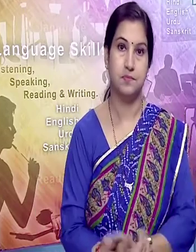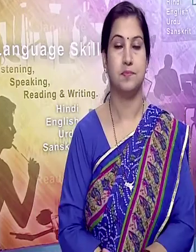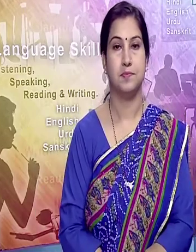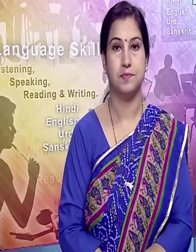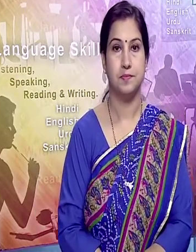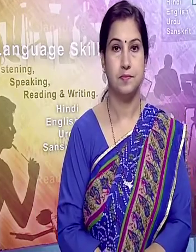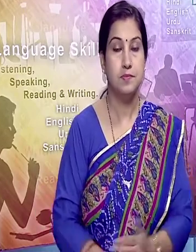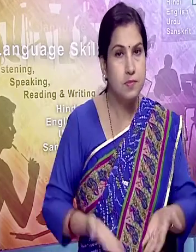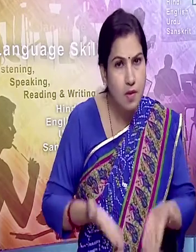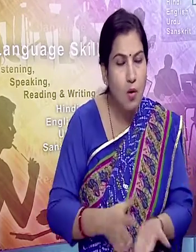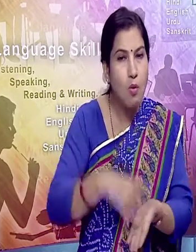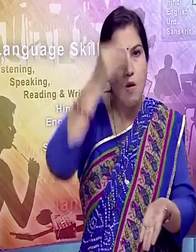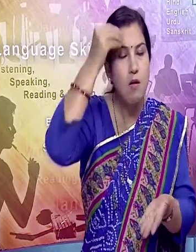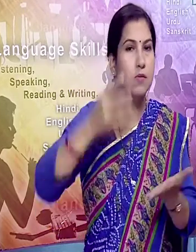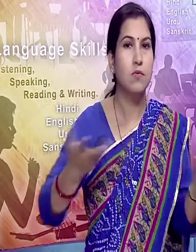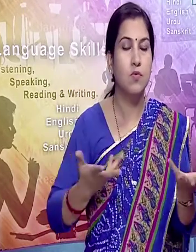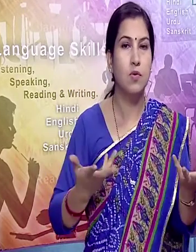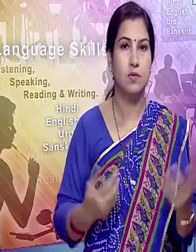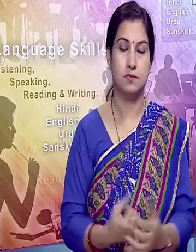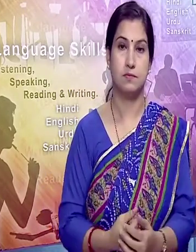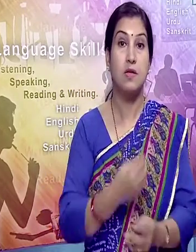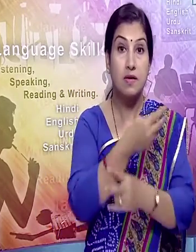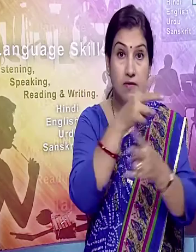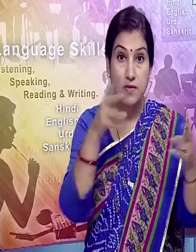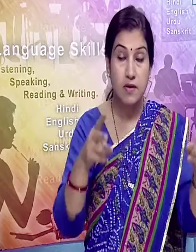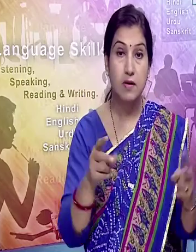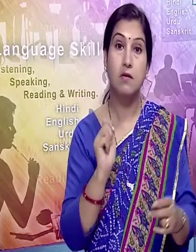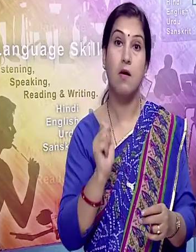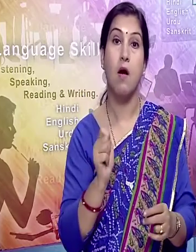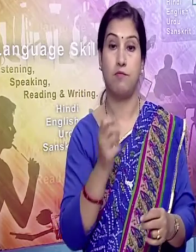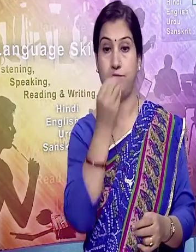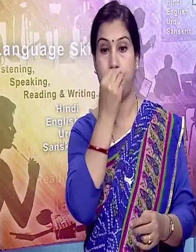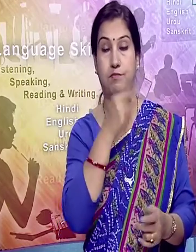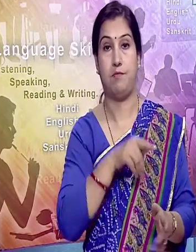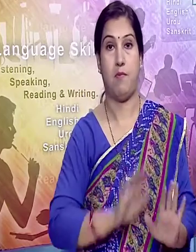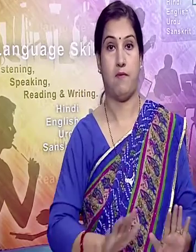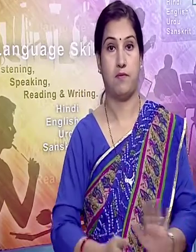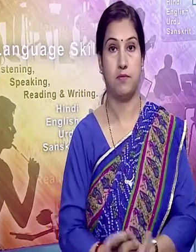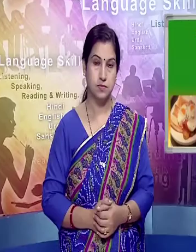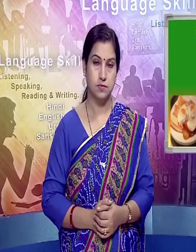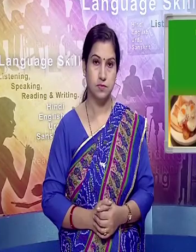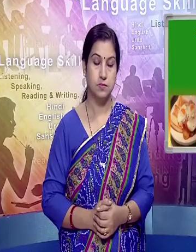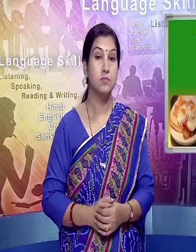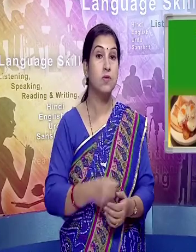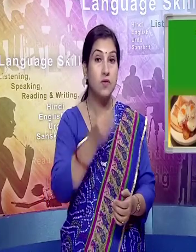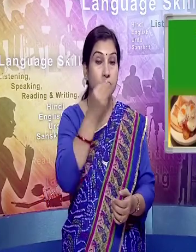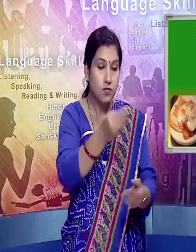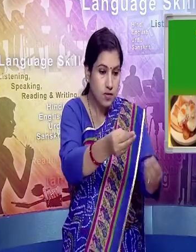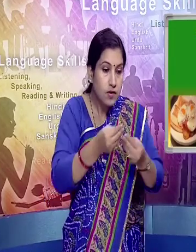Now we will learn functions of food. Food provides energy.